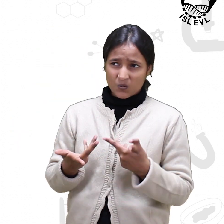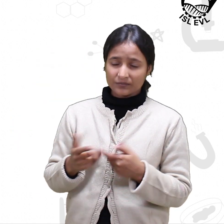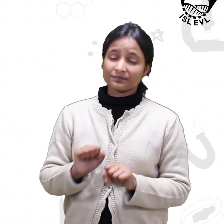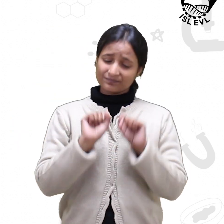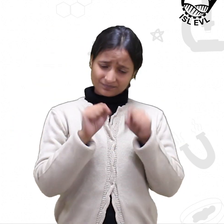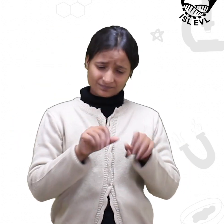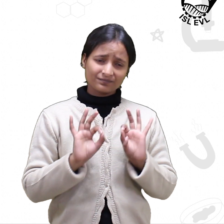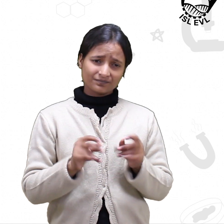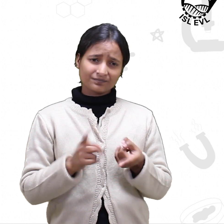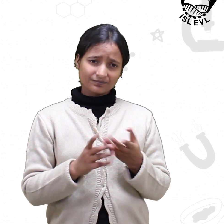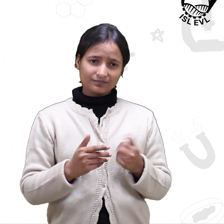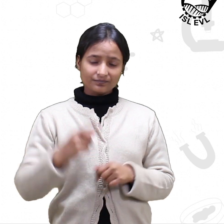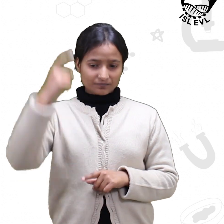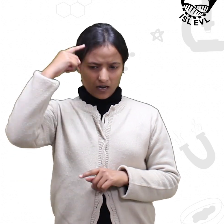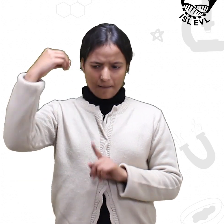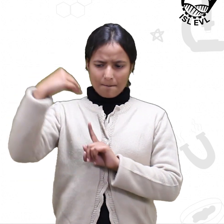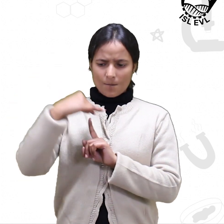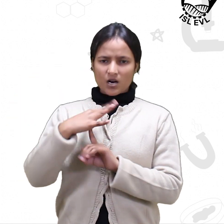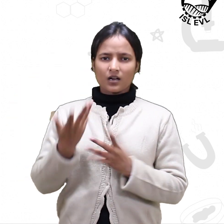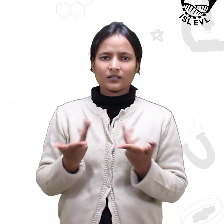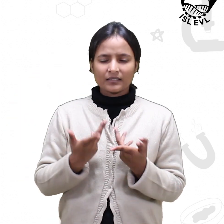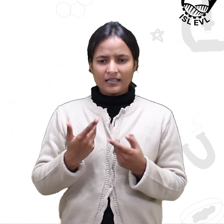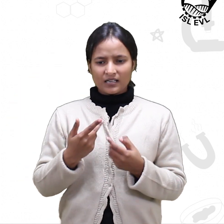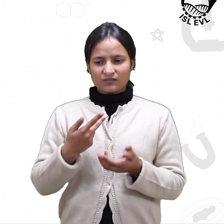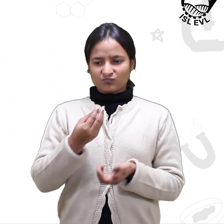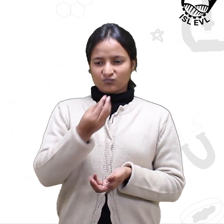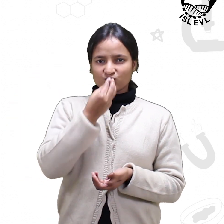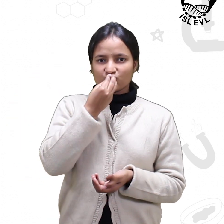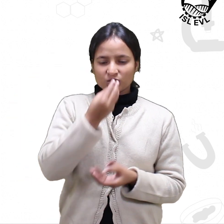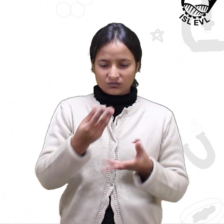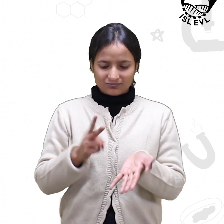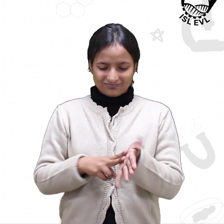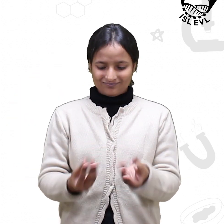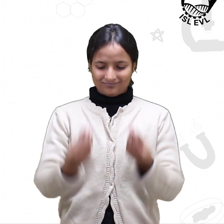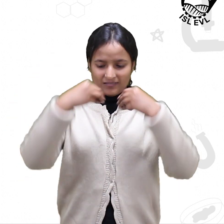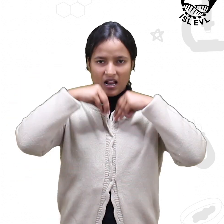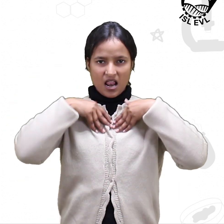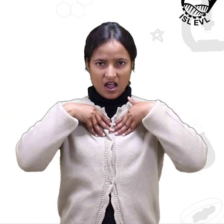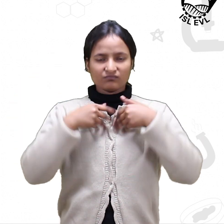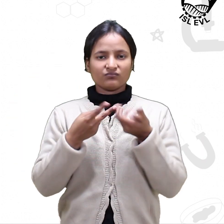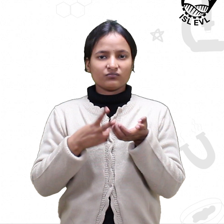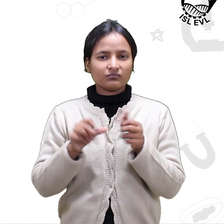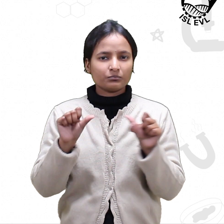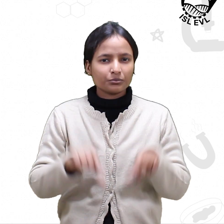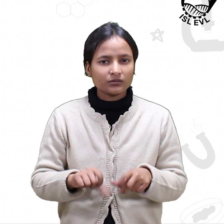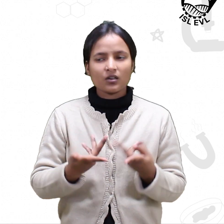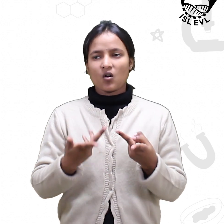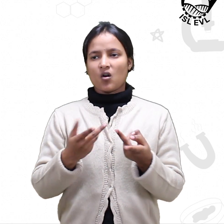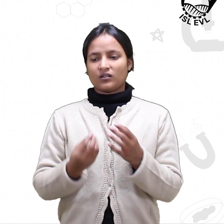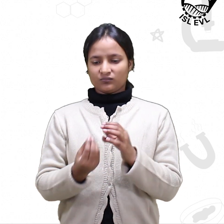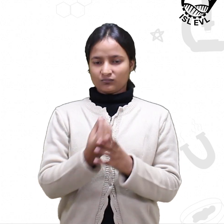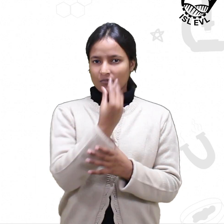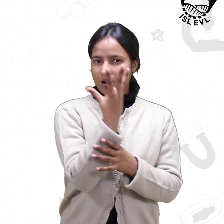The paralysis has occurred because certain brain regions have become defective, whatever, lack of nutrition, lack of blood supply,